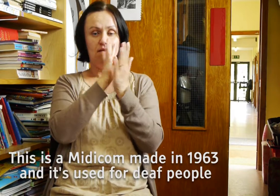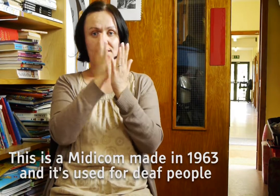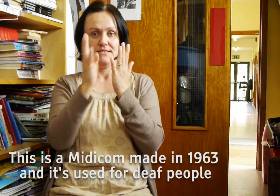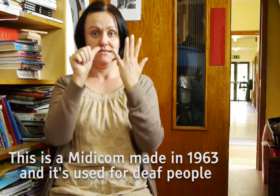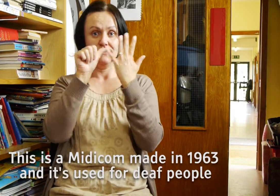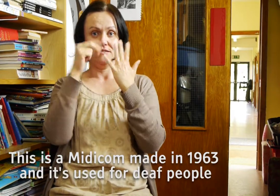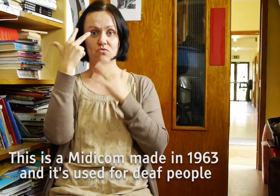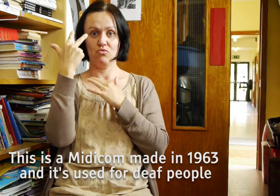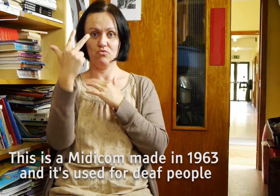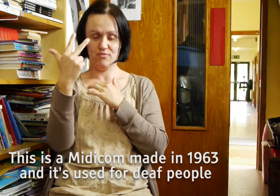It's made in